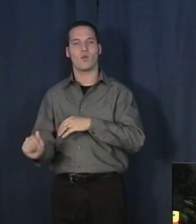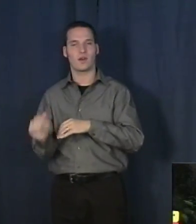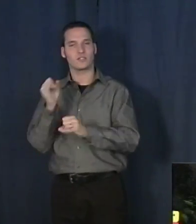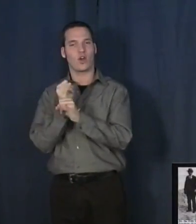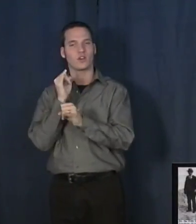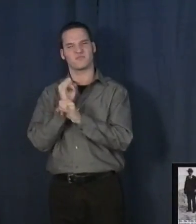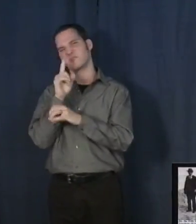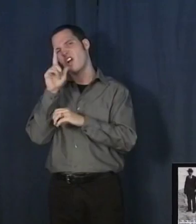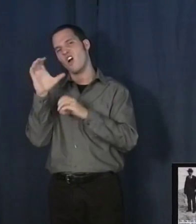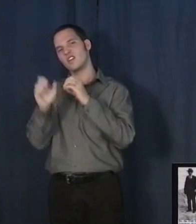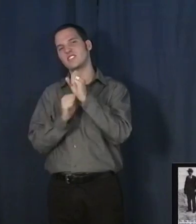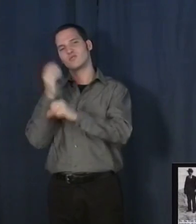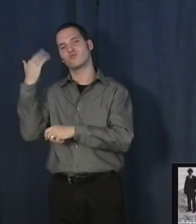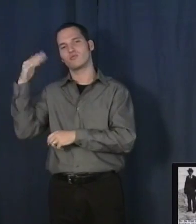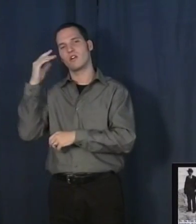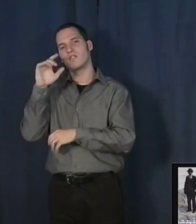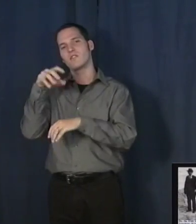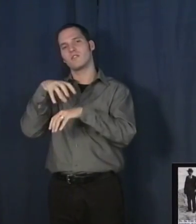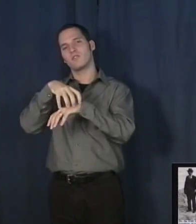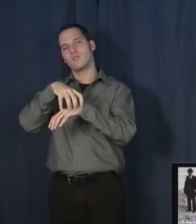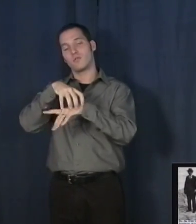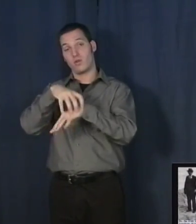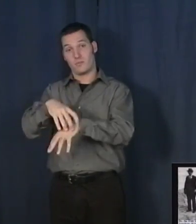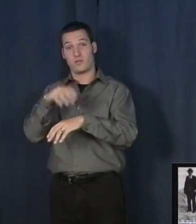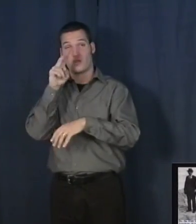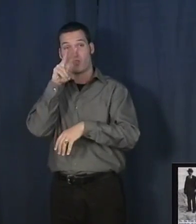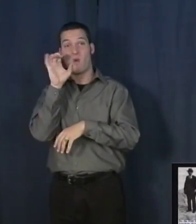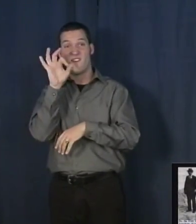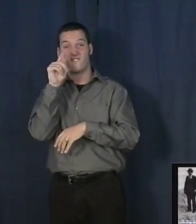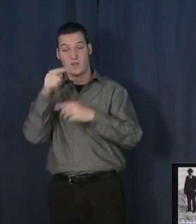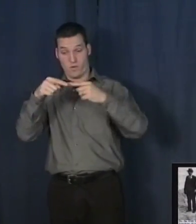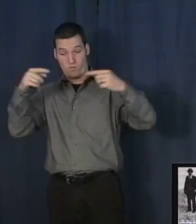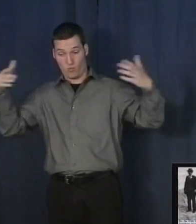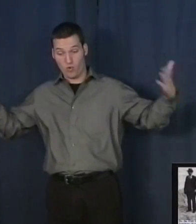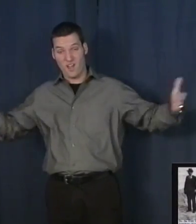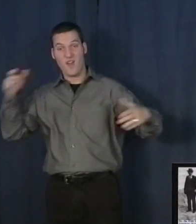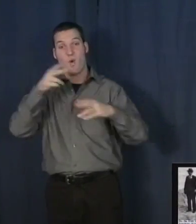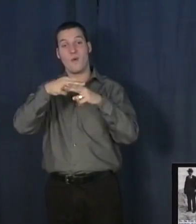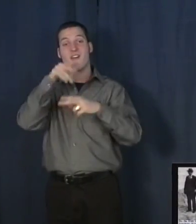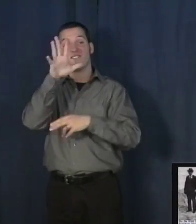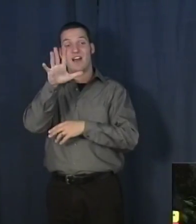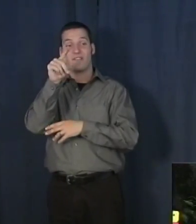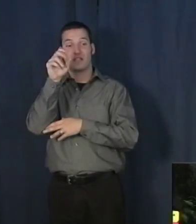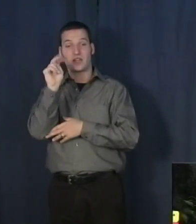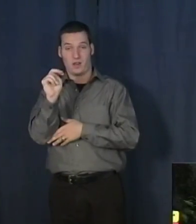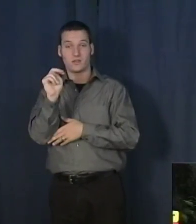Florida, St. Augustine, about 100 years ago. The octopus was 200 feet across and weighed 5 tons.